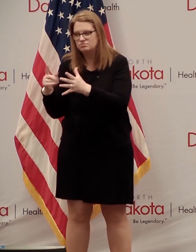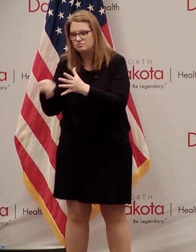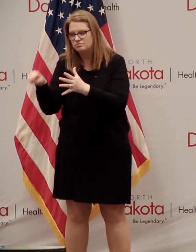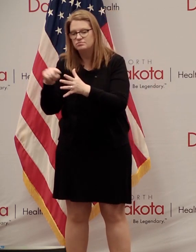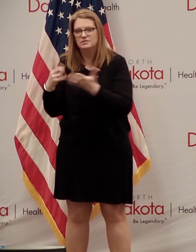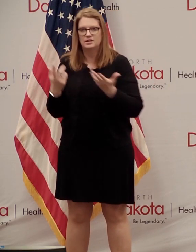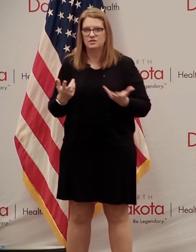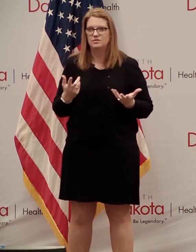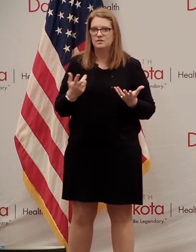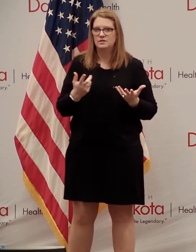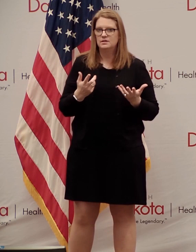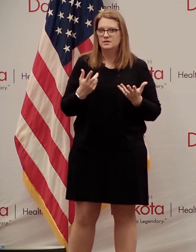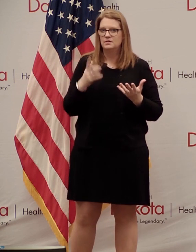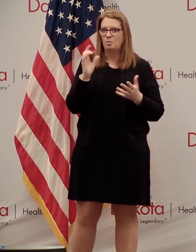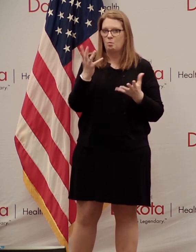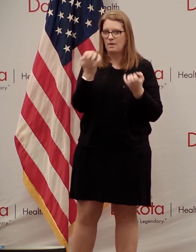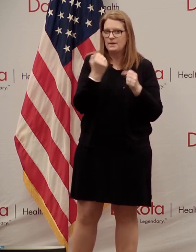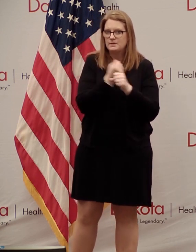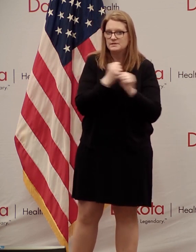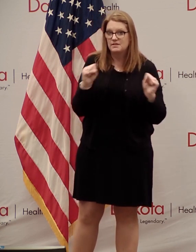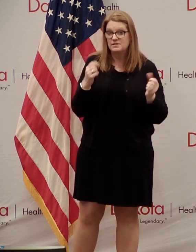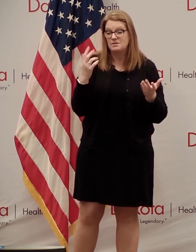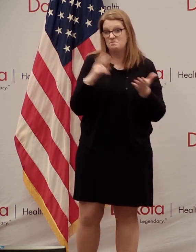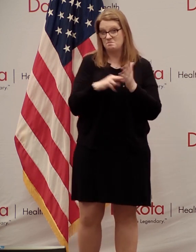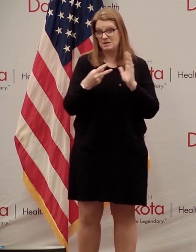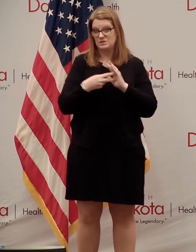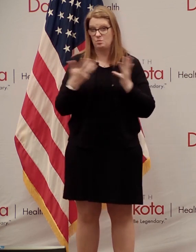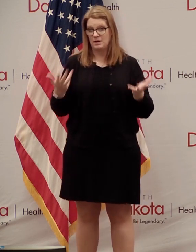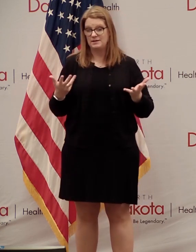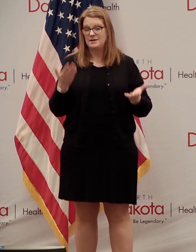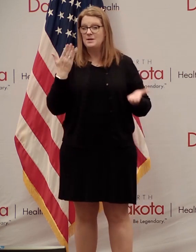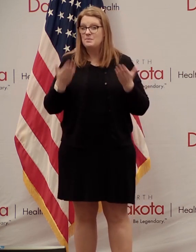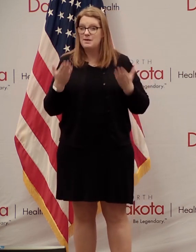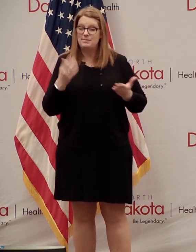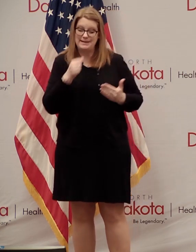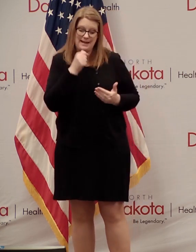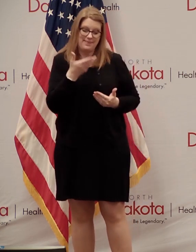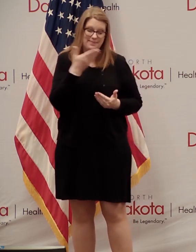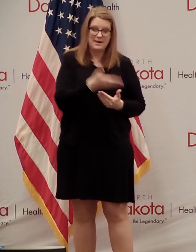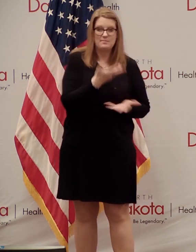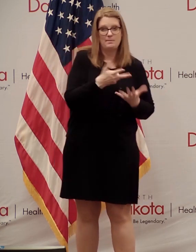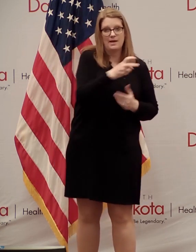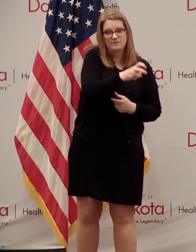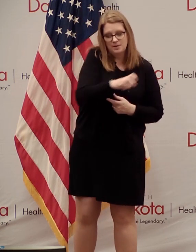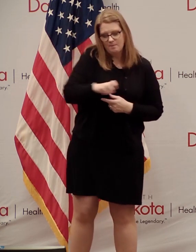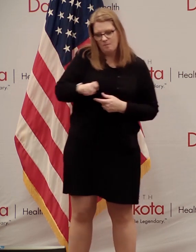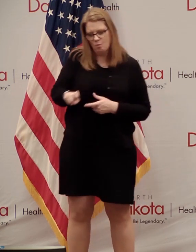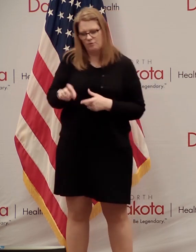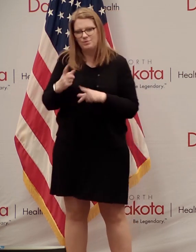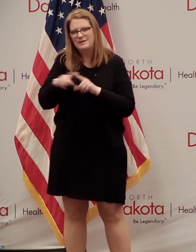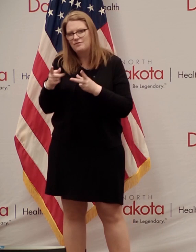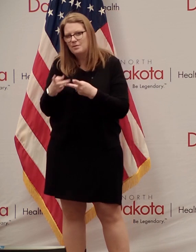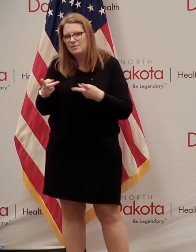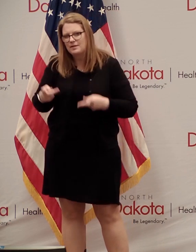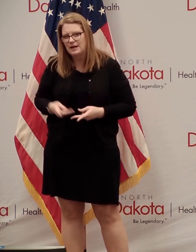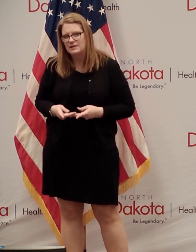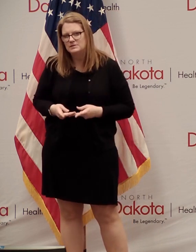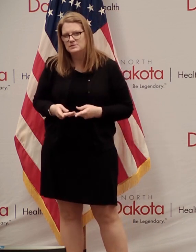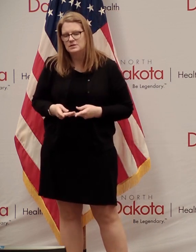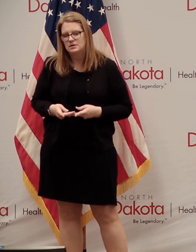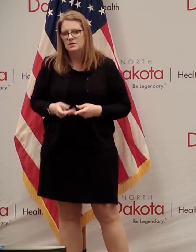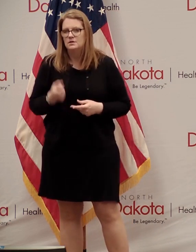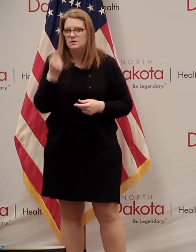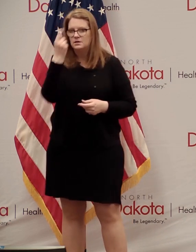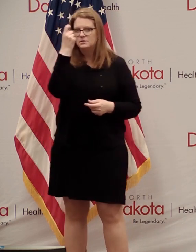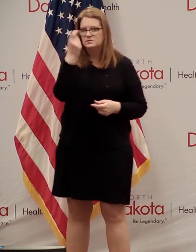where they are today. To that end, we will also be providing more guidance and will be much more directive